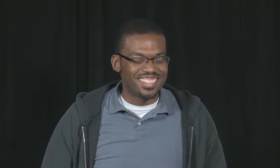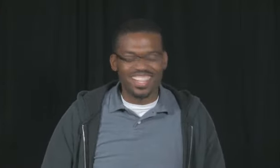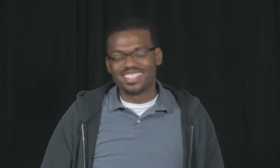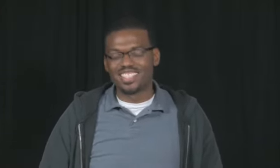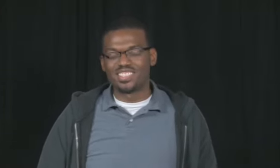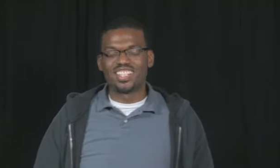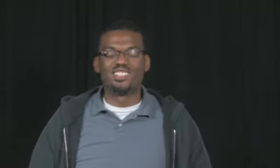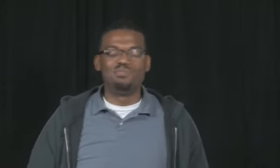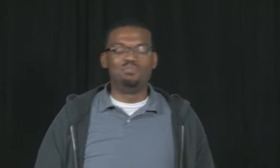Okay, yeah, I'll try it.